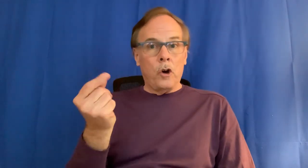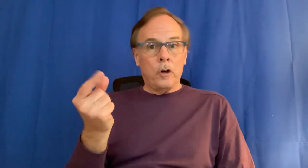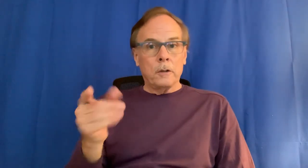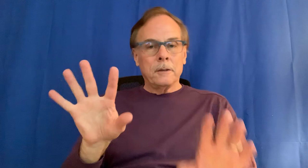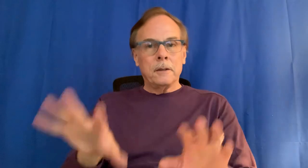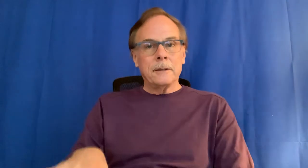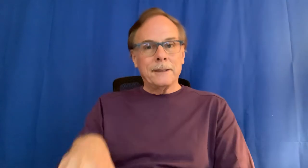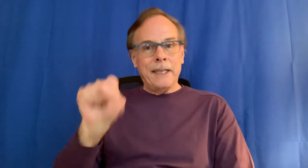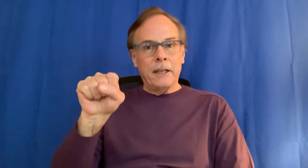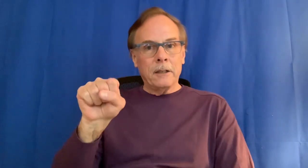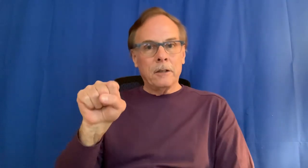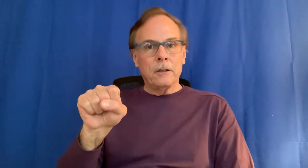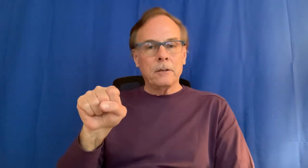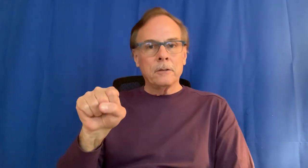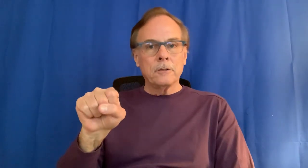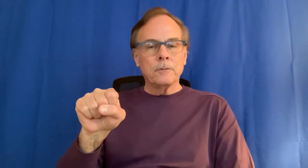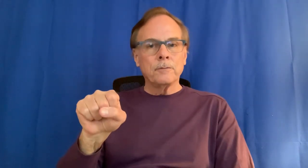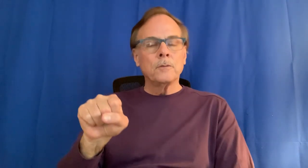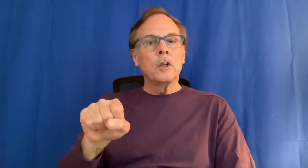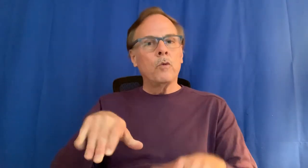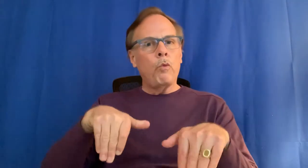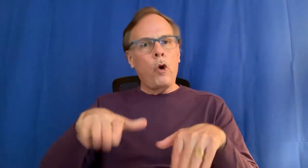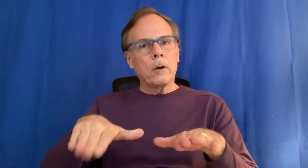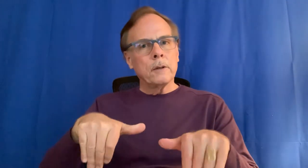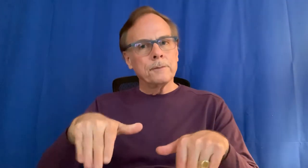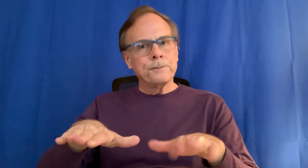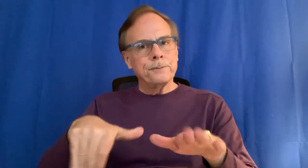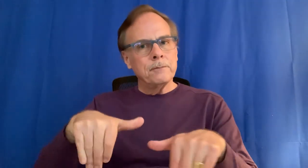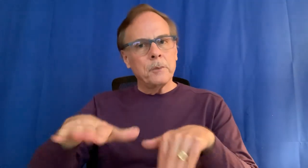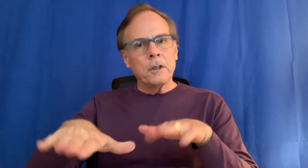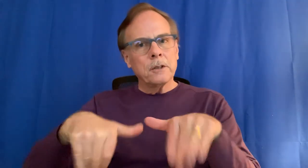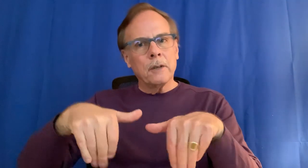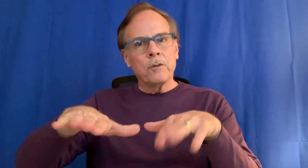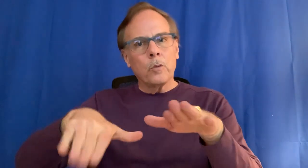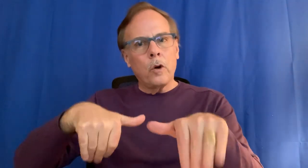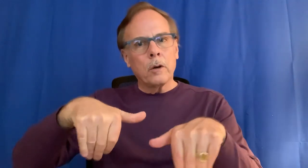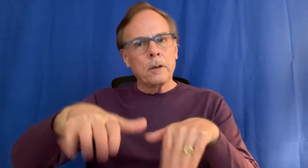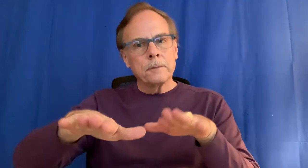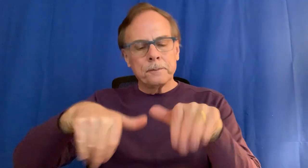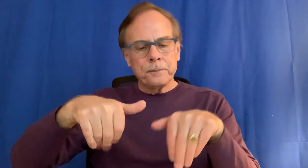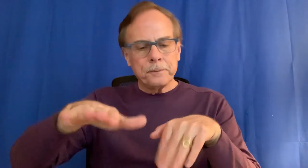Dog. Take, walk. Remember the sign for walk.